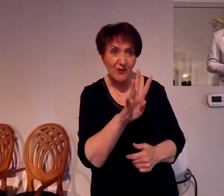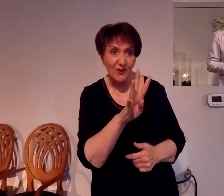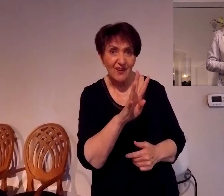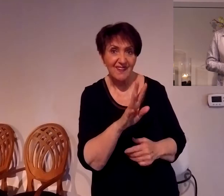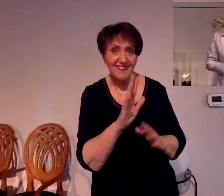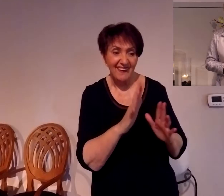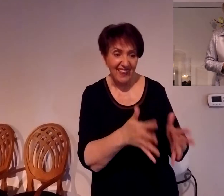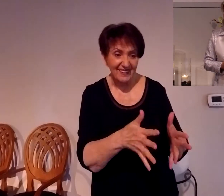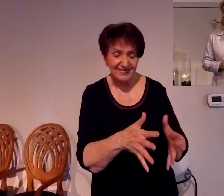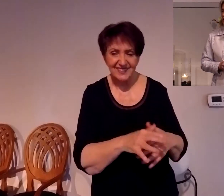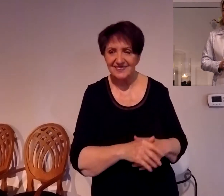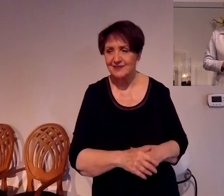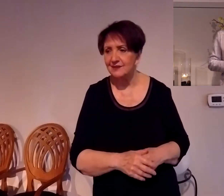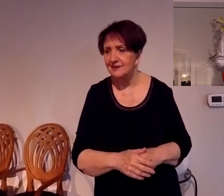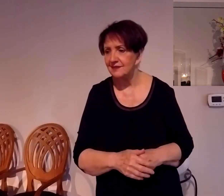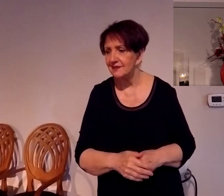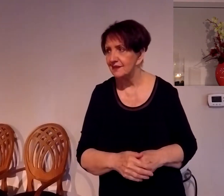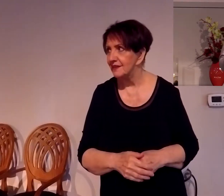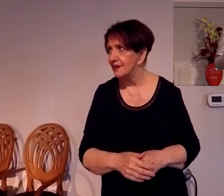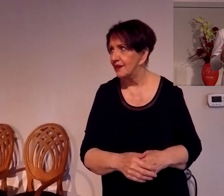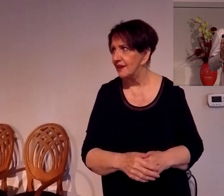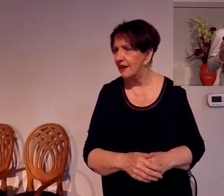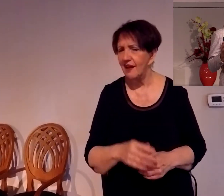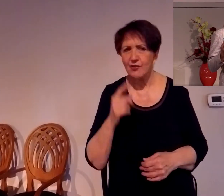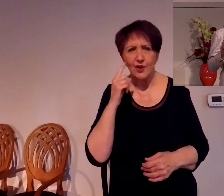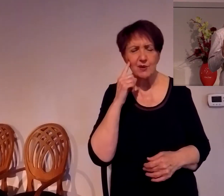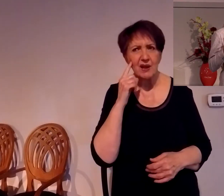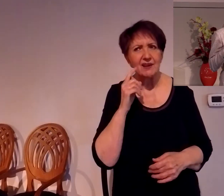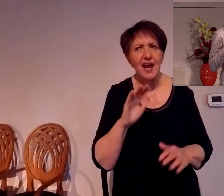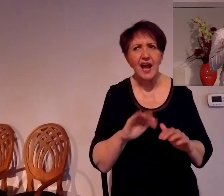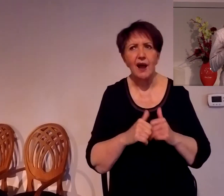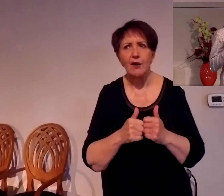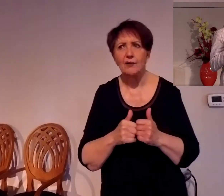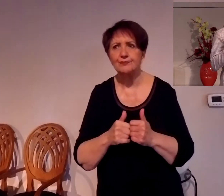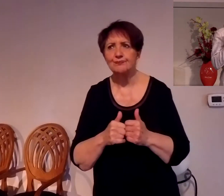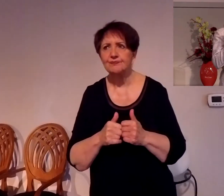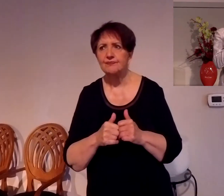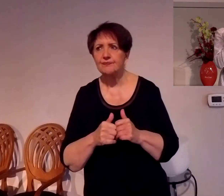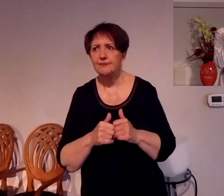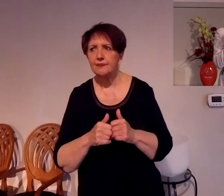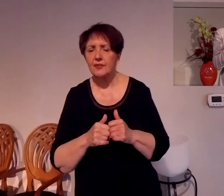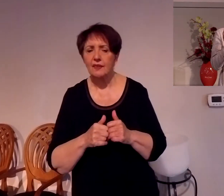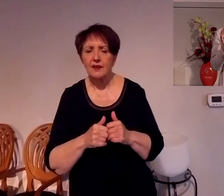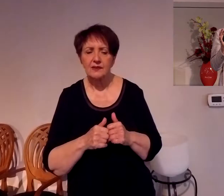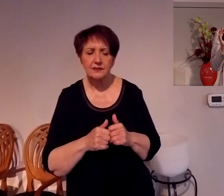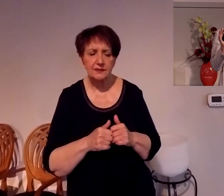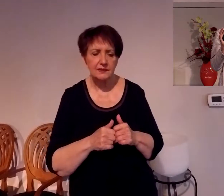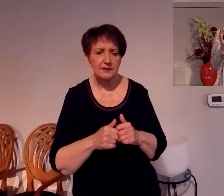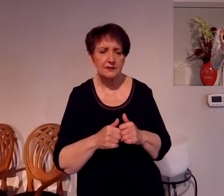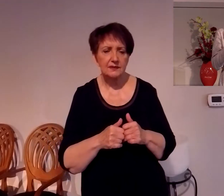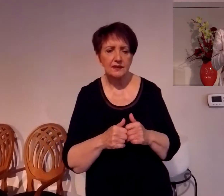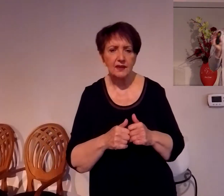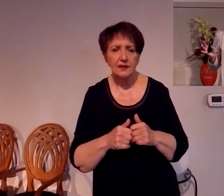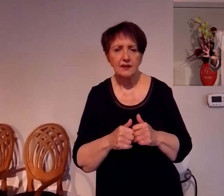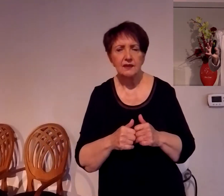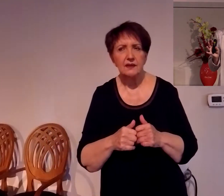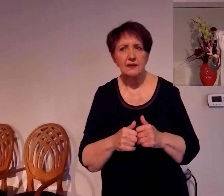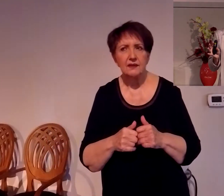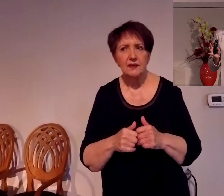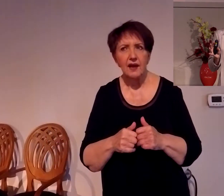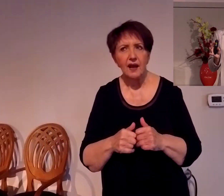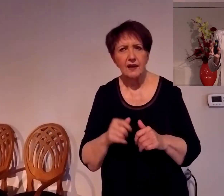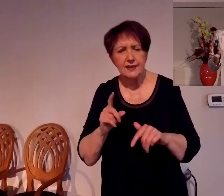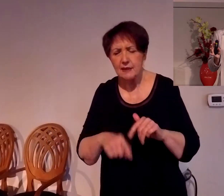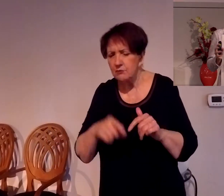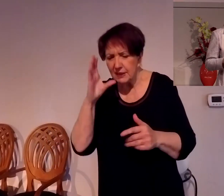of when I looked. But I just thought about how unbelievable that intelligence